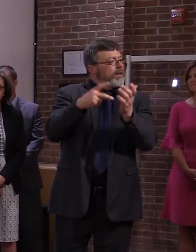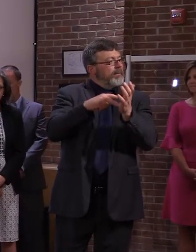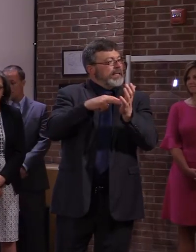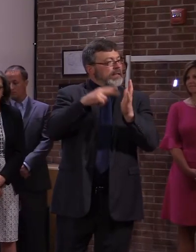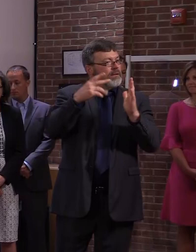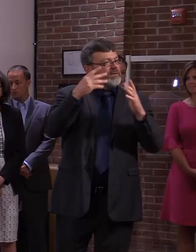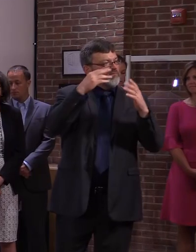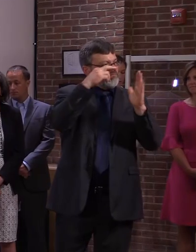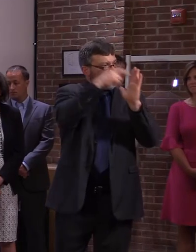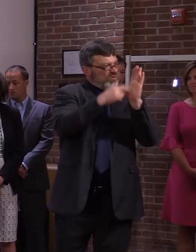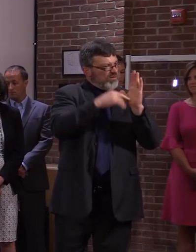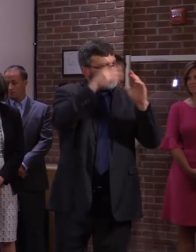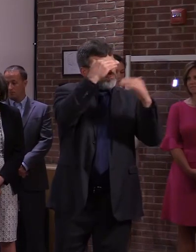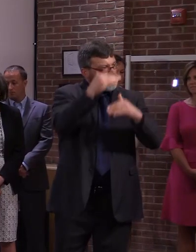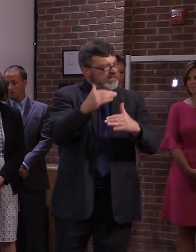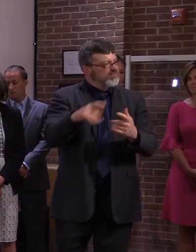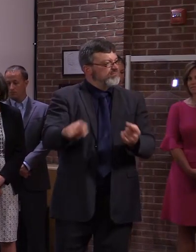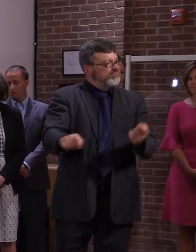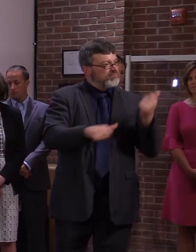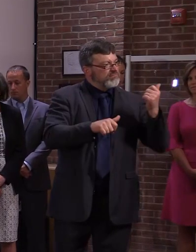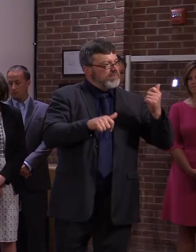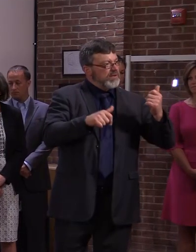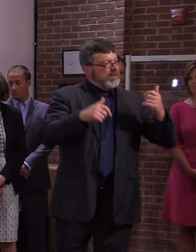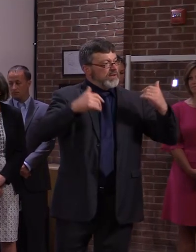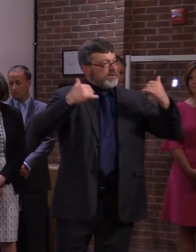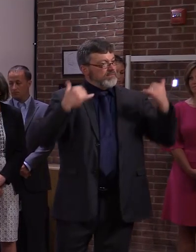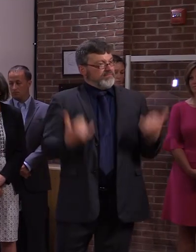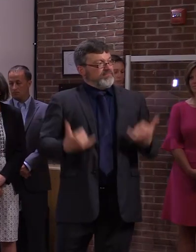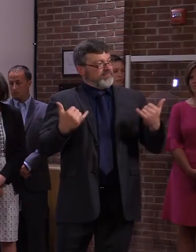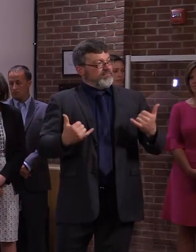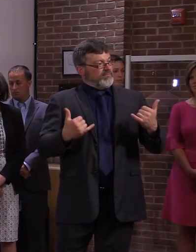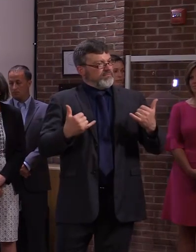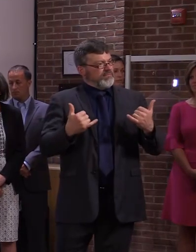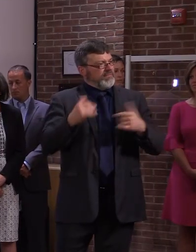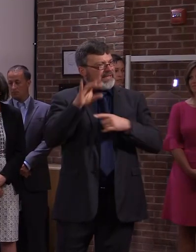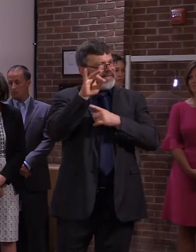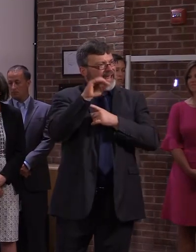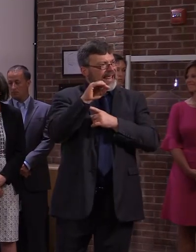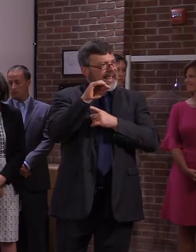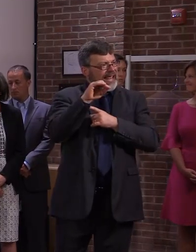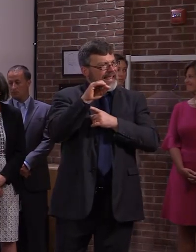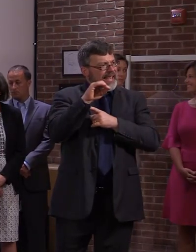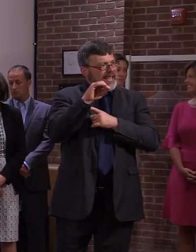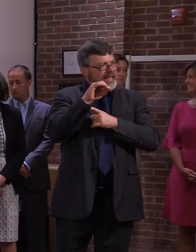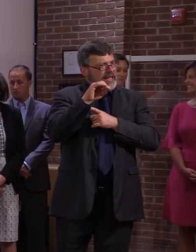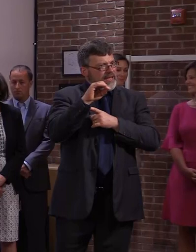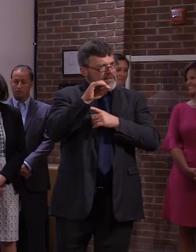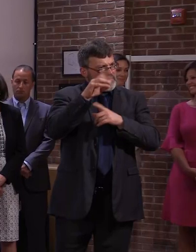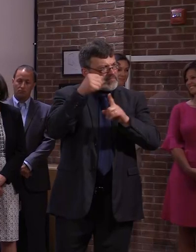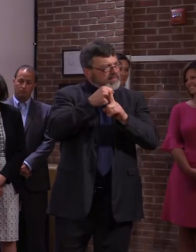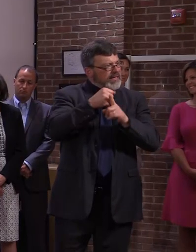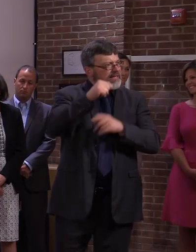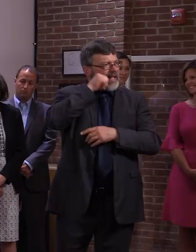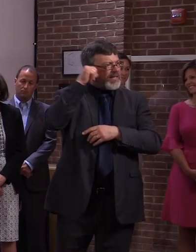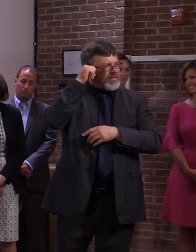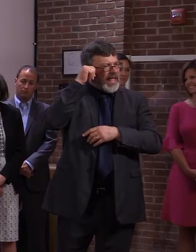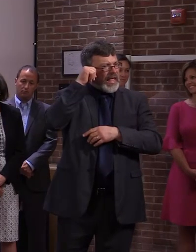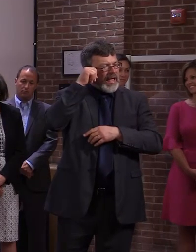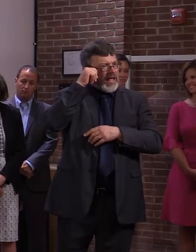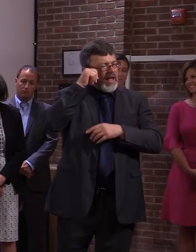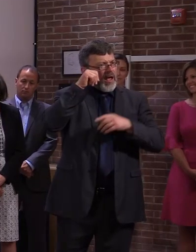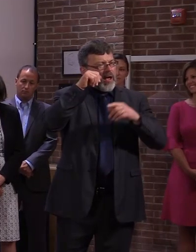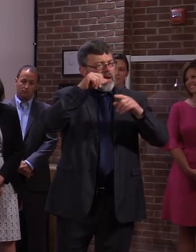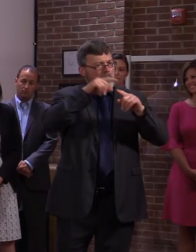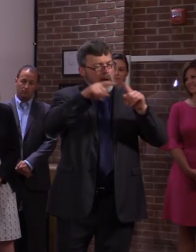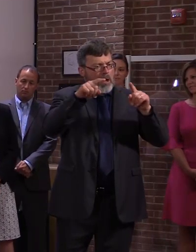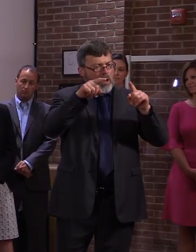day that we hit the 80%. We hit it yesterday. You announced the press conference late last night. You've made the